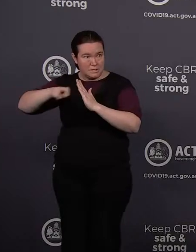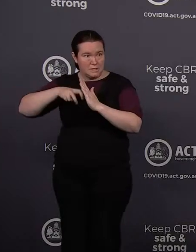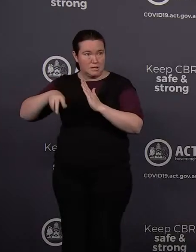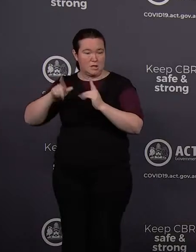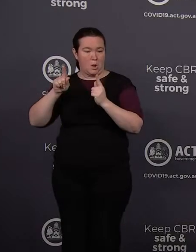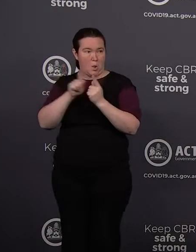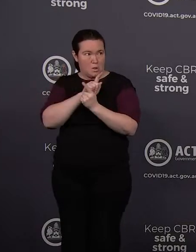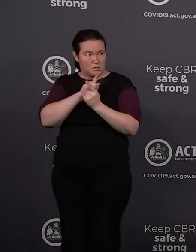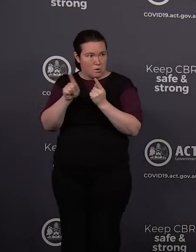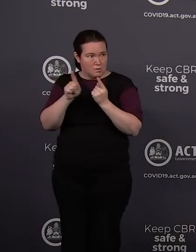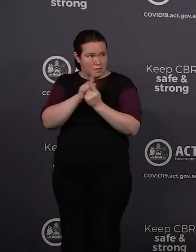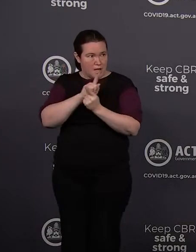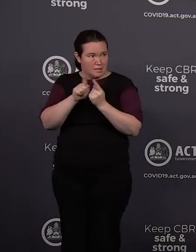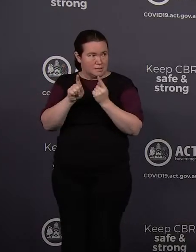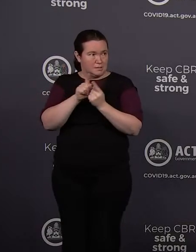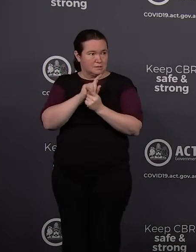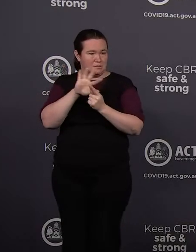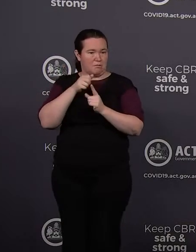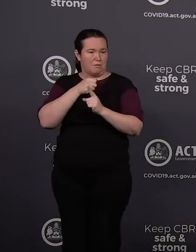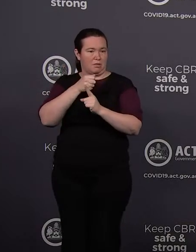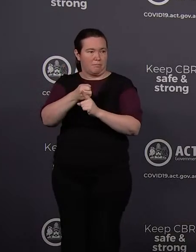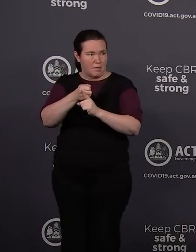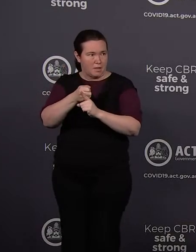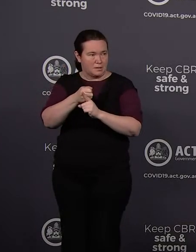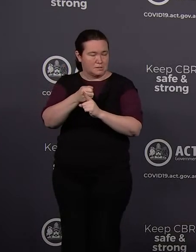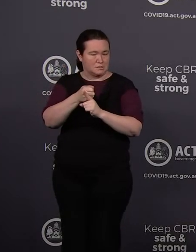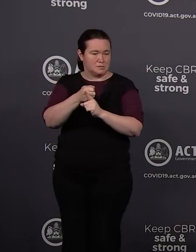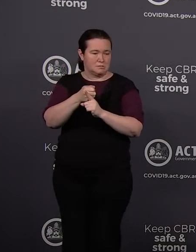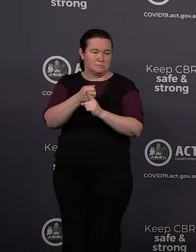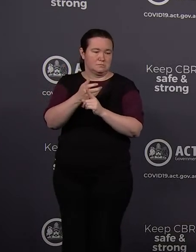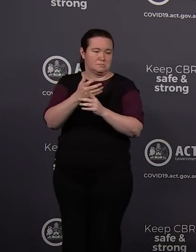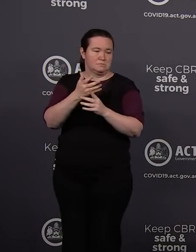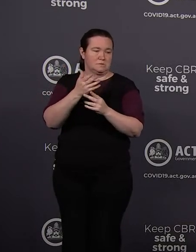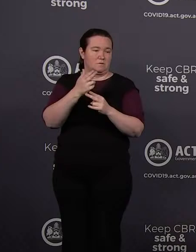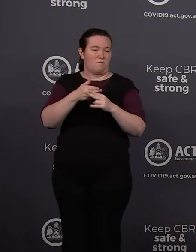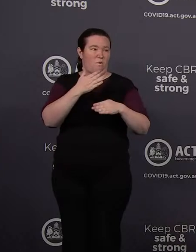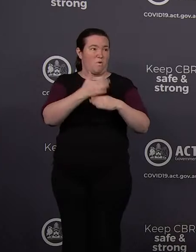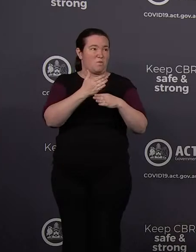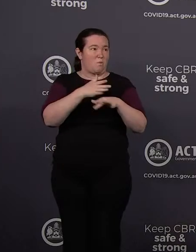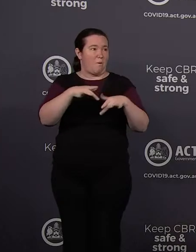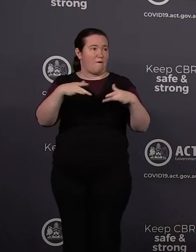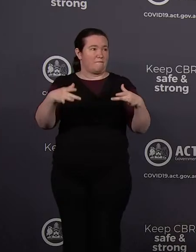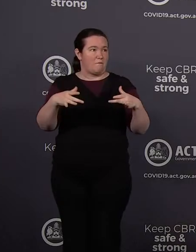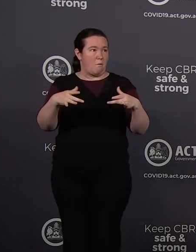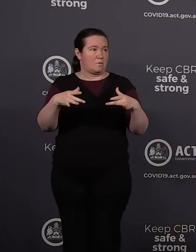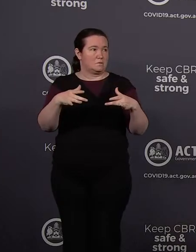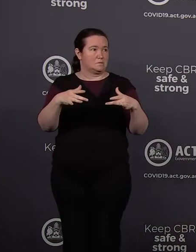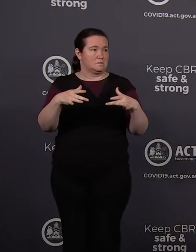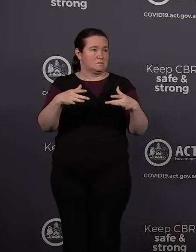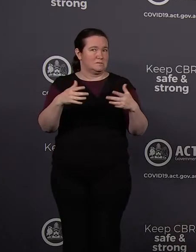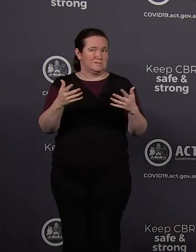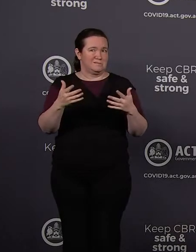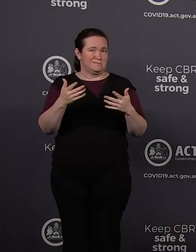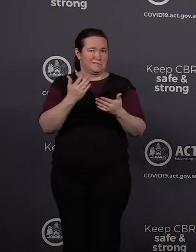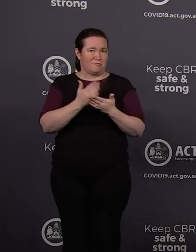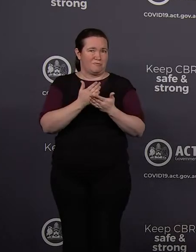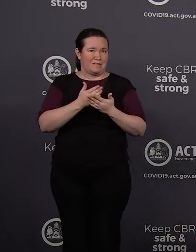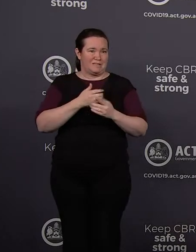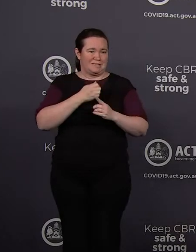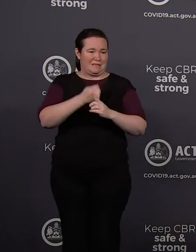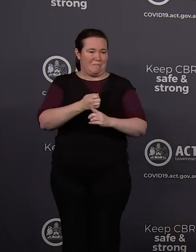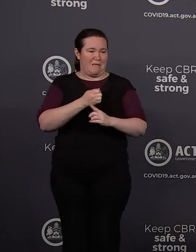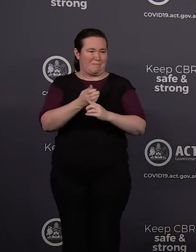close contacts. That then has implications for workforce capacity. It flows through